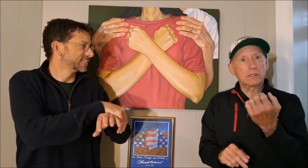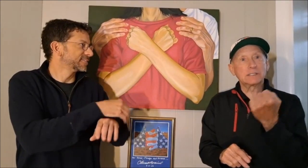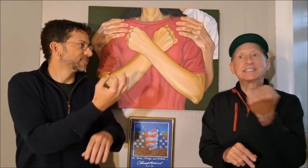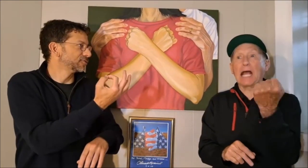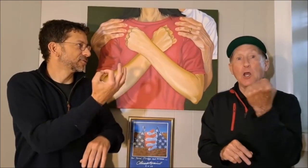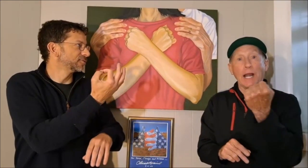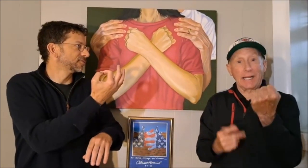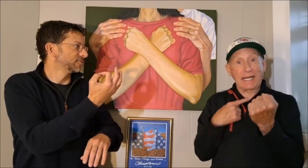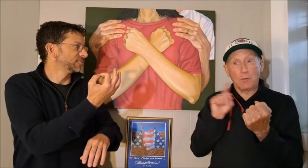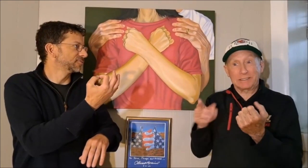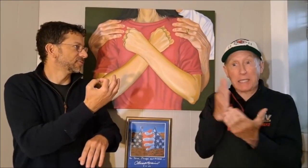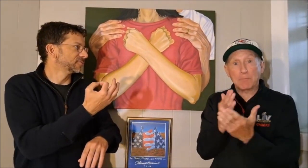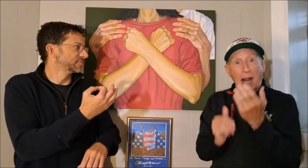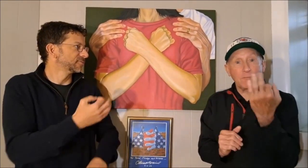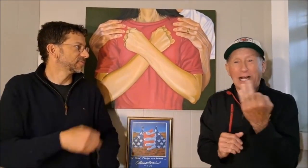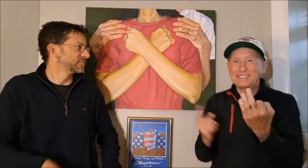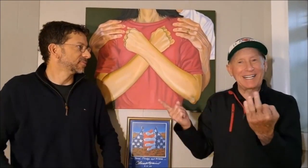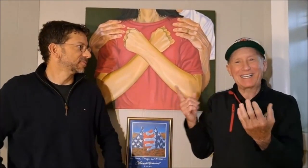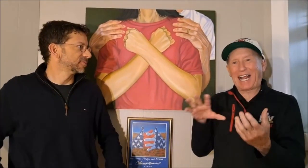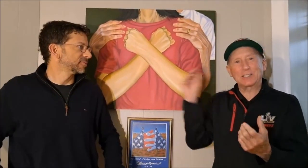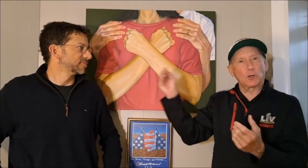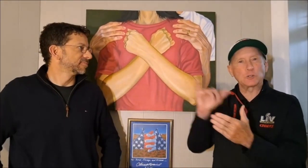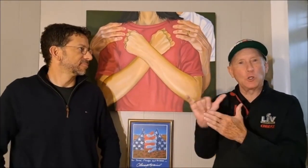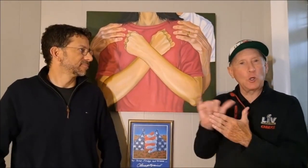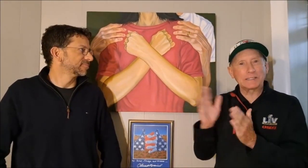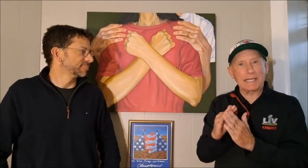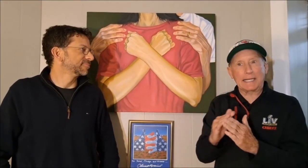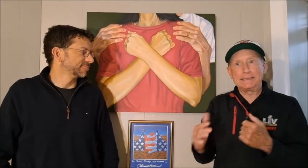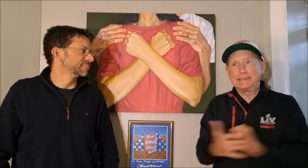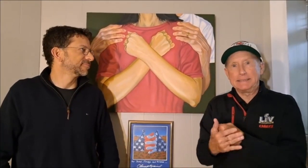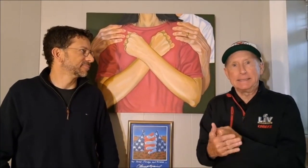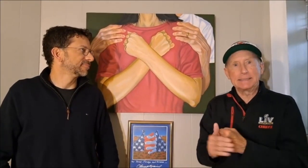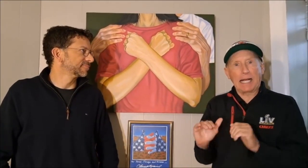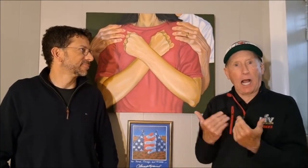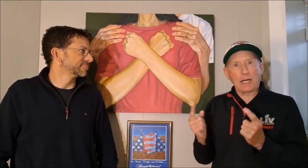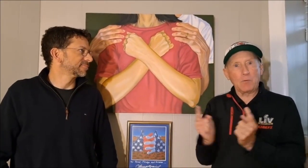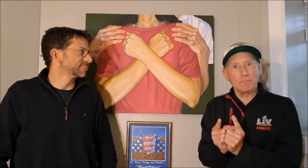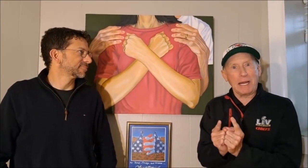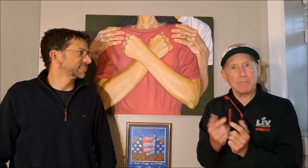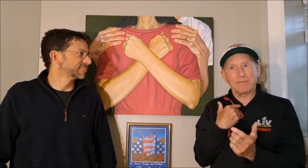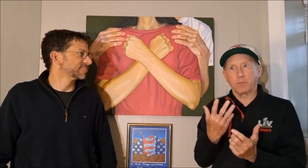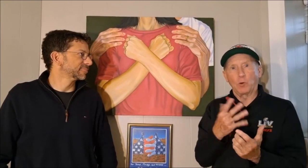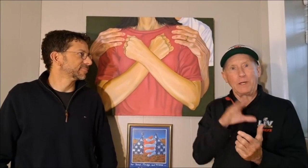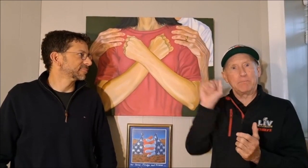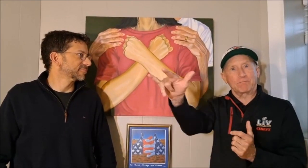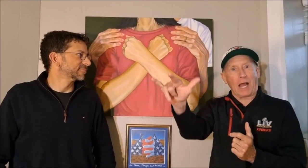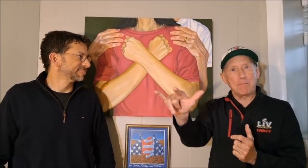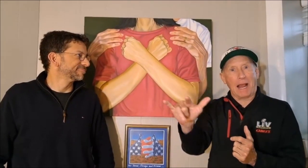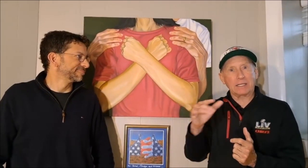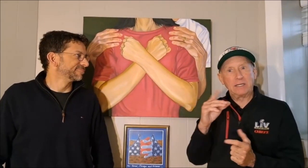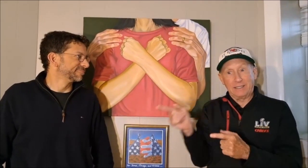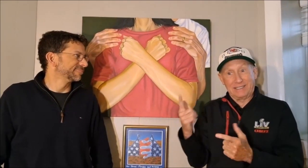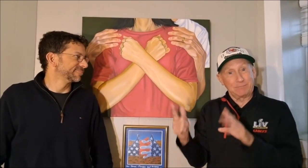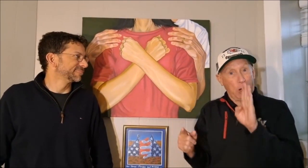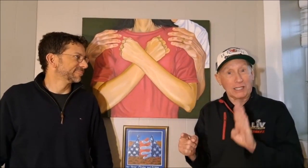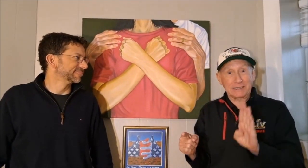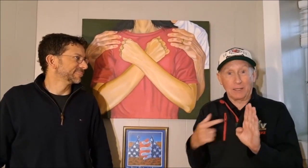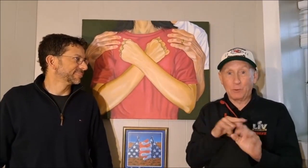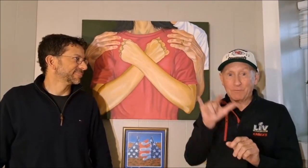Friday? Saturday. Can we stop by Friday and he has to go to New York City? How can we meet before we fly back to Boston? We fly